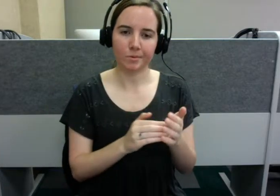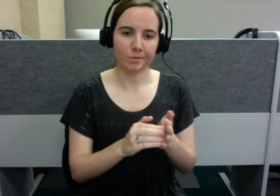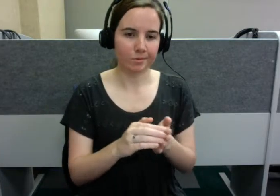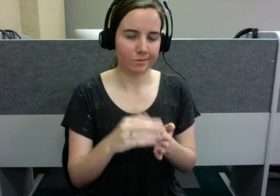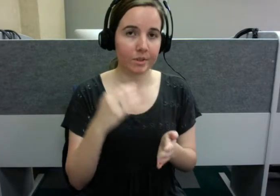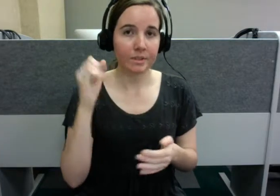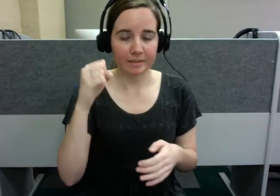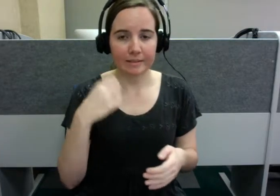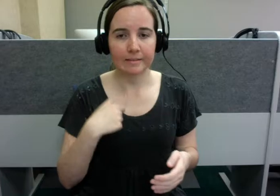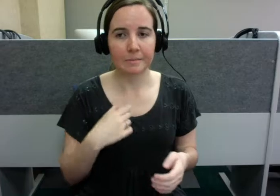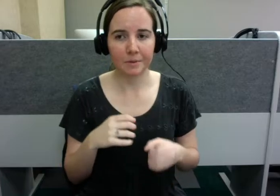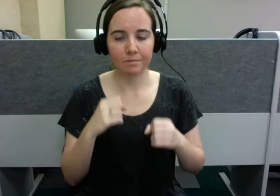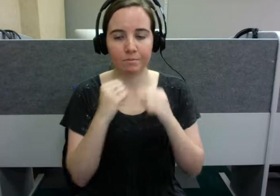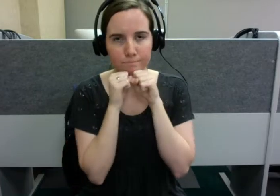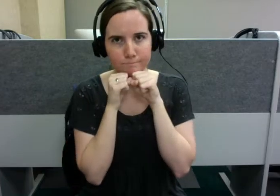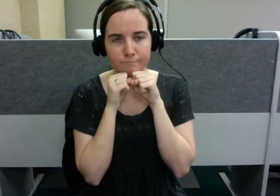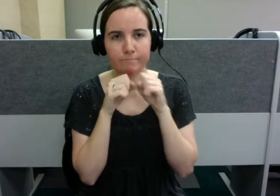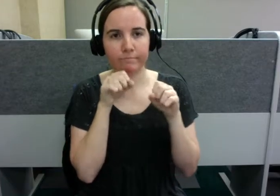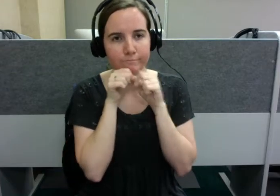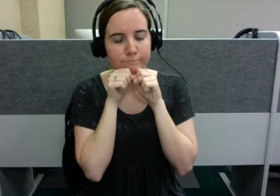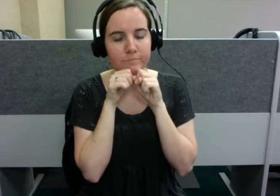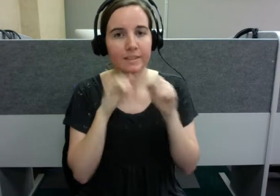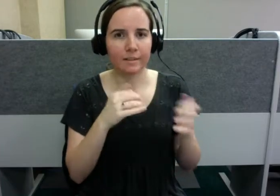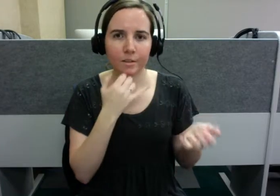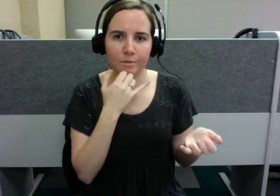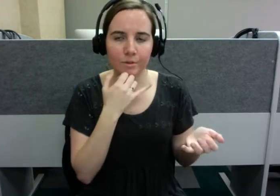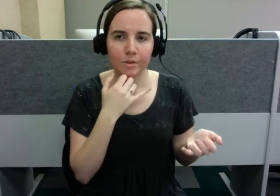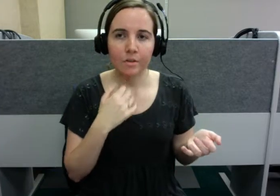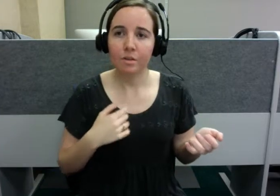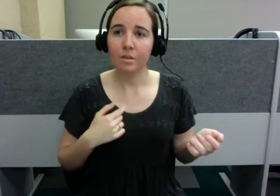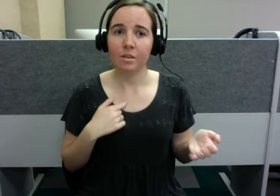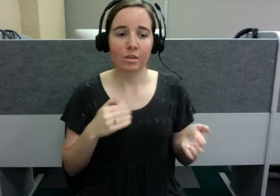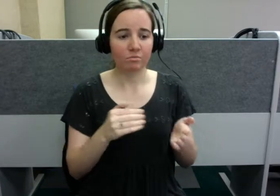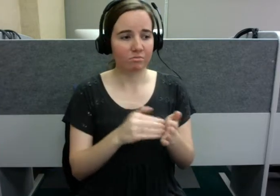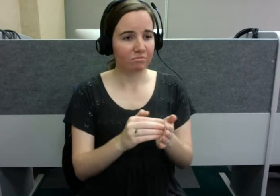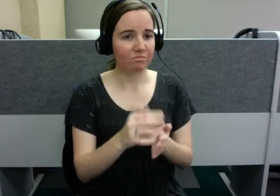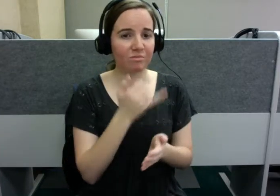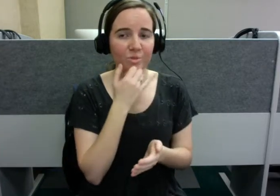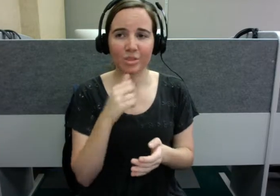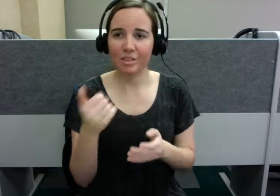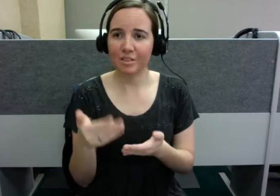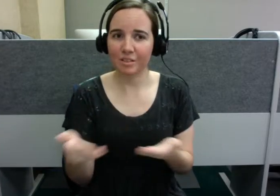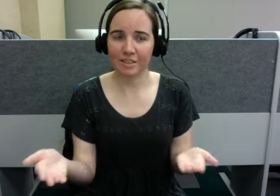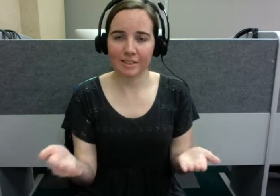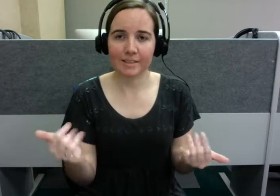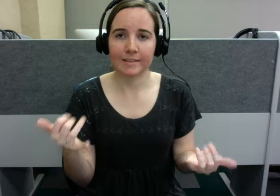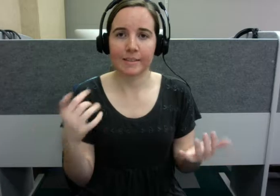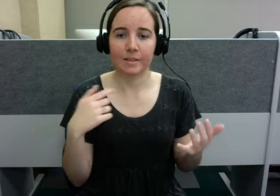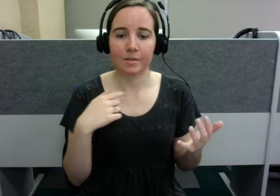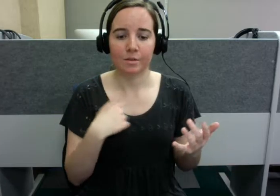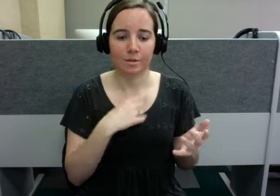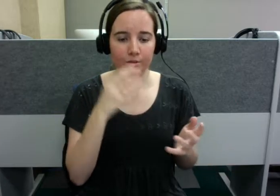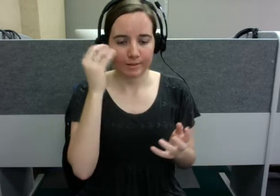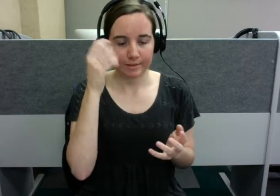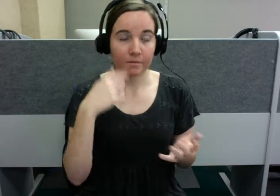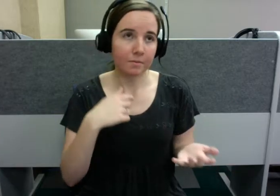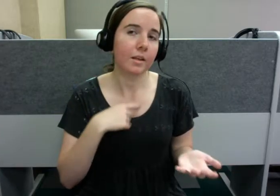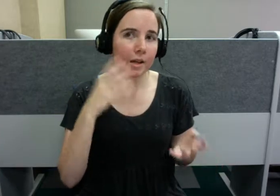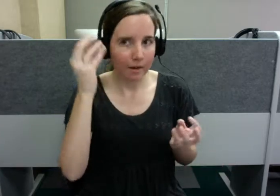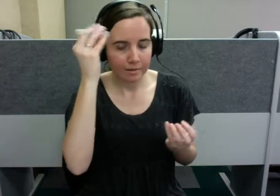my chin. I got a lot wrong. So we're thinking, by we, I mean